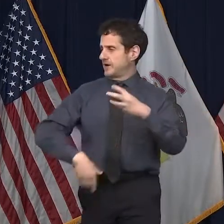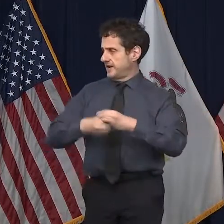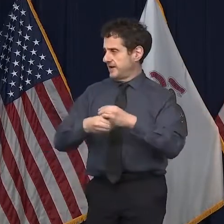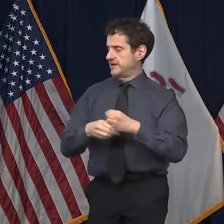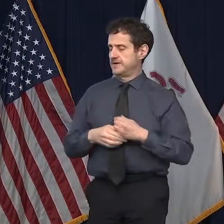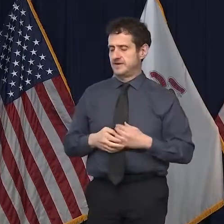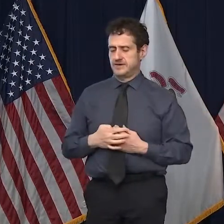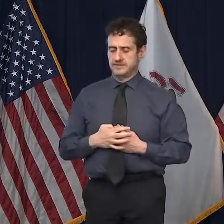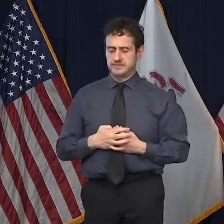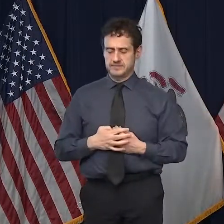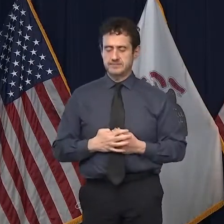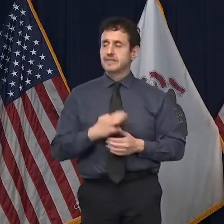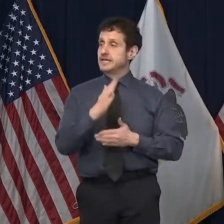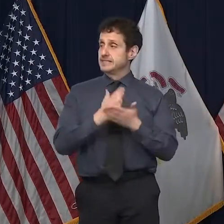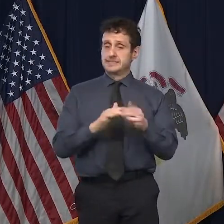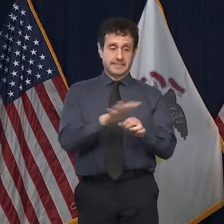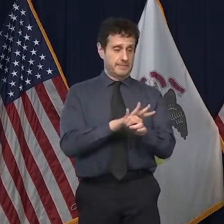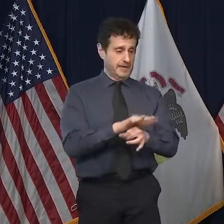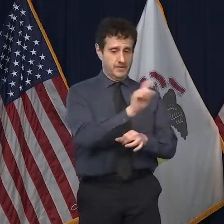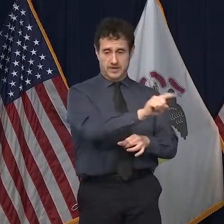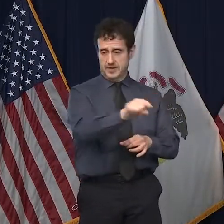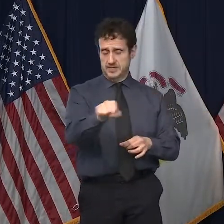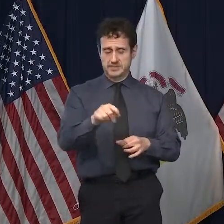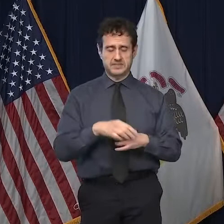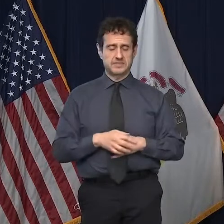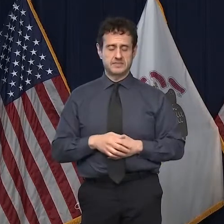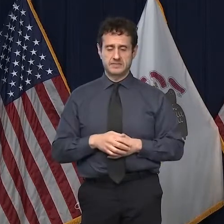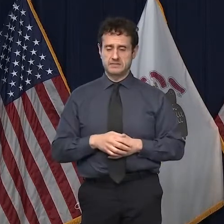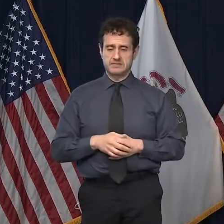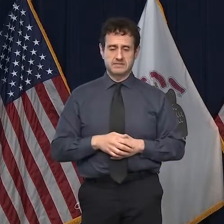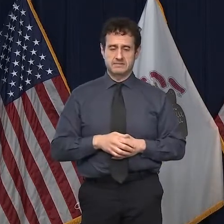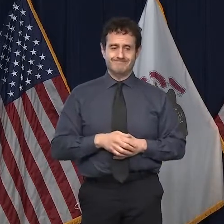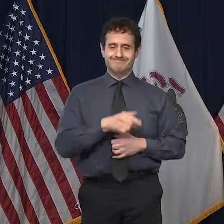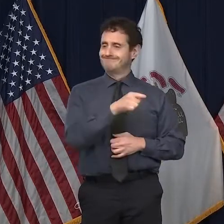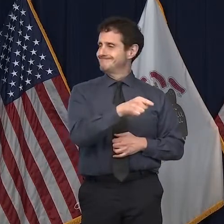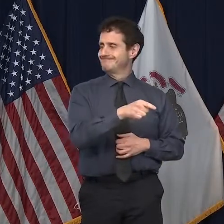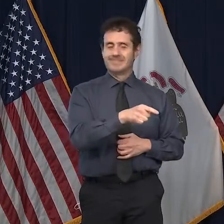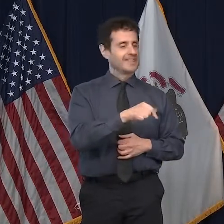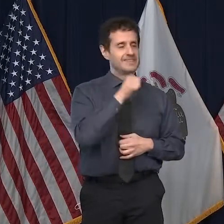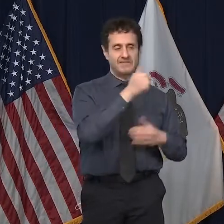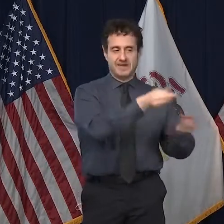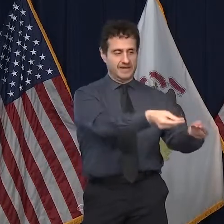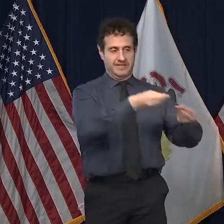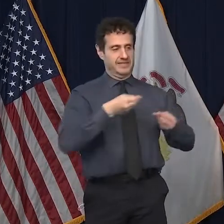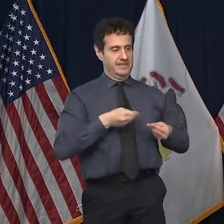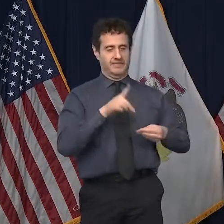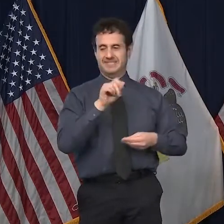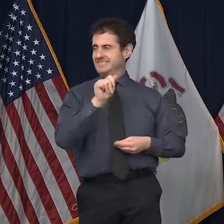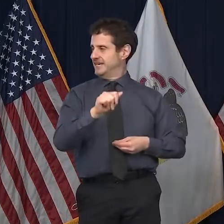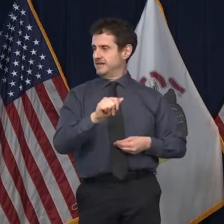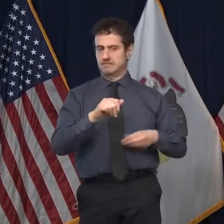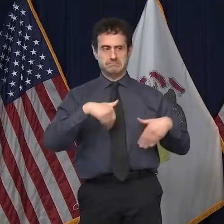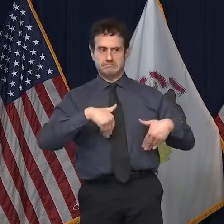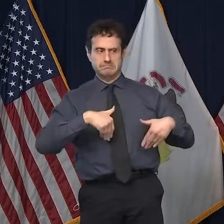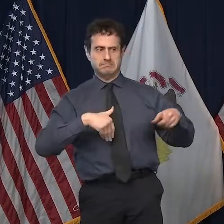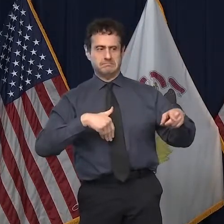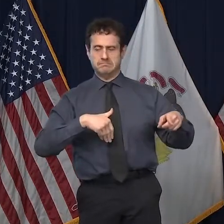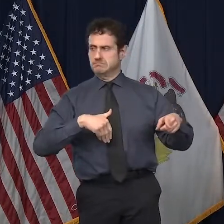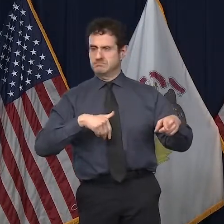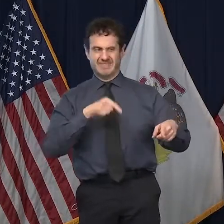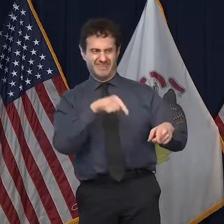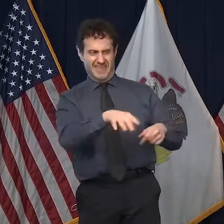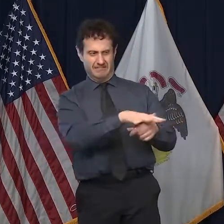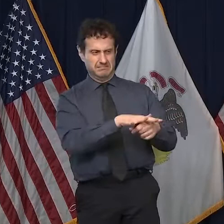is, there are jurisdictions, though, that haven't submitted data. And, we don't